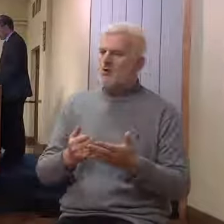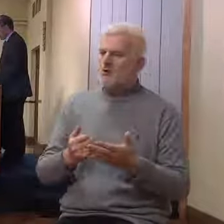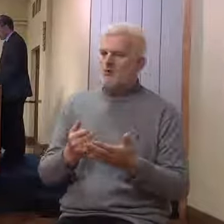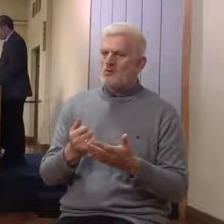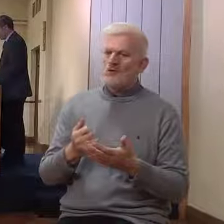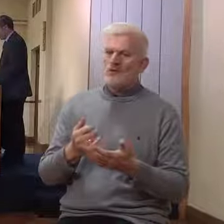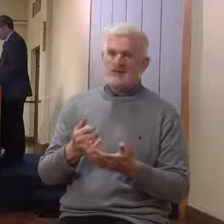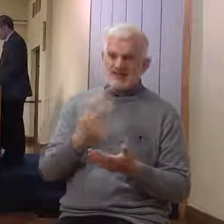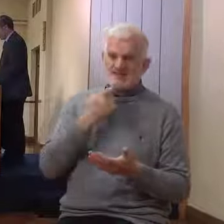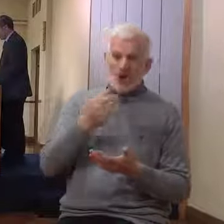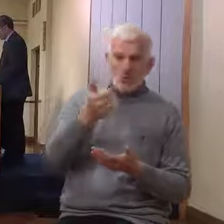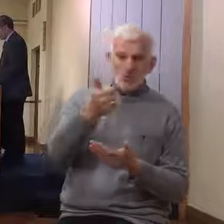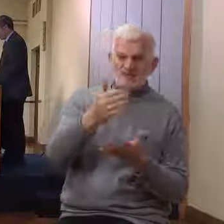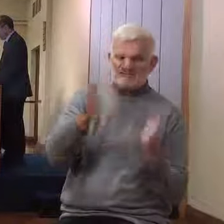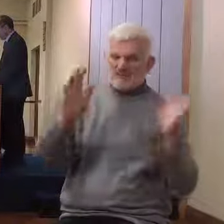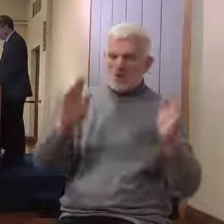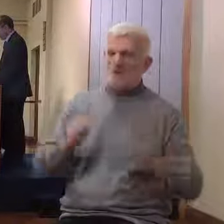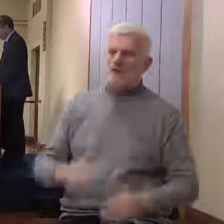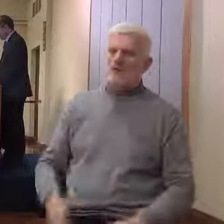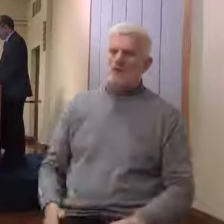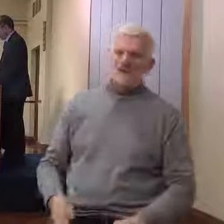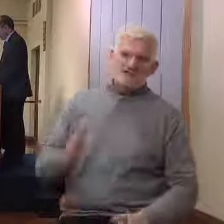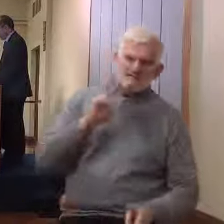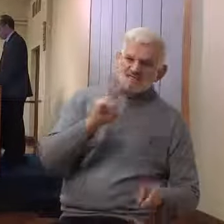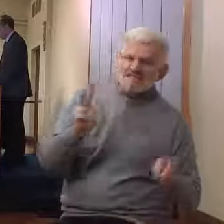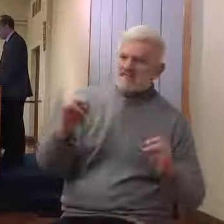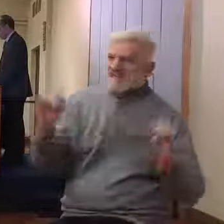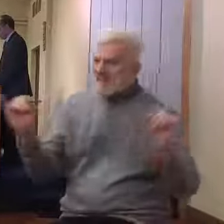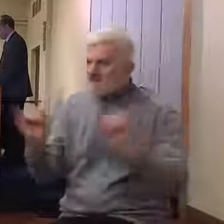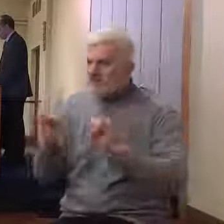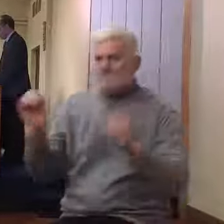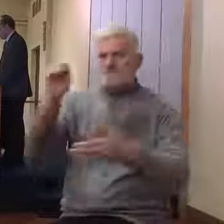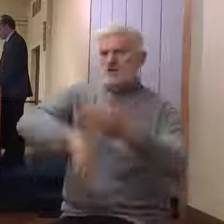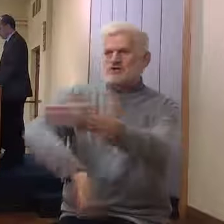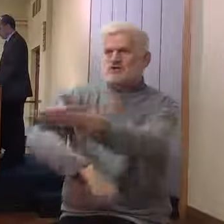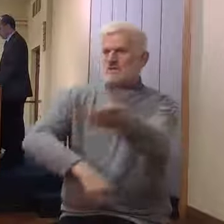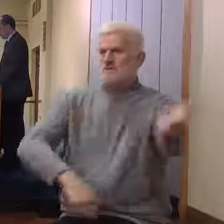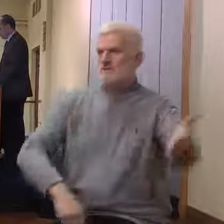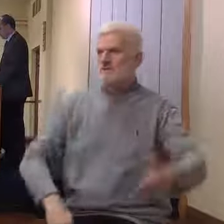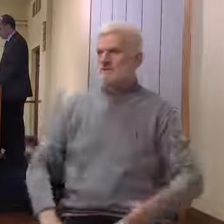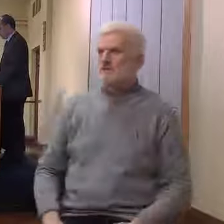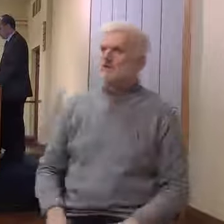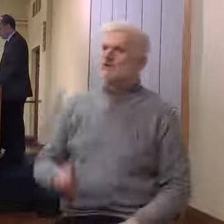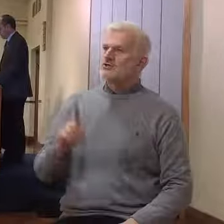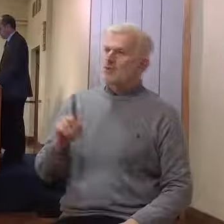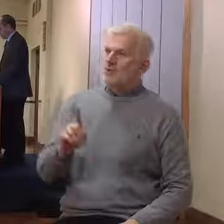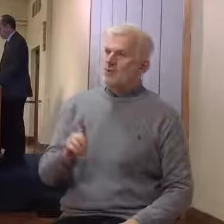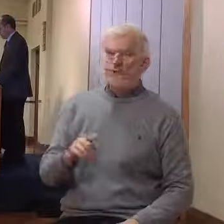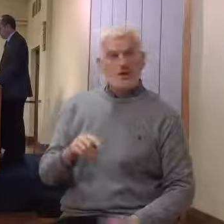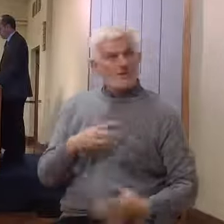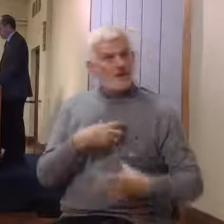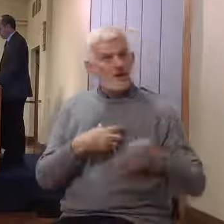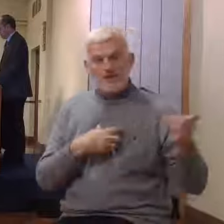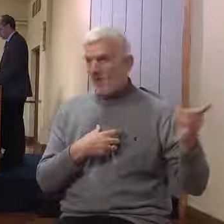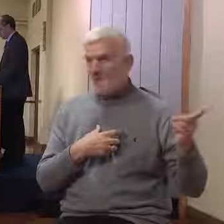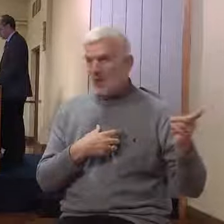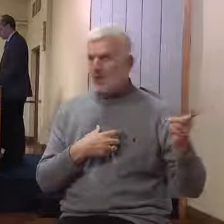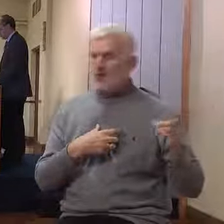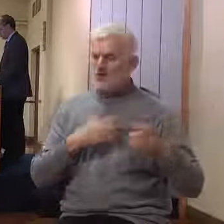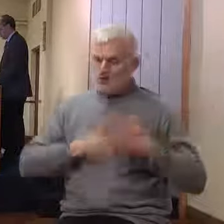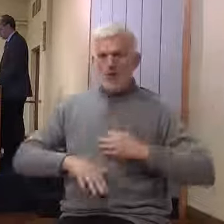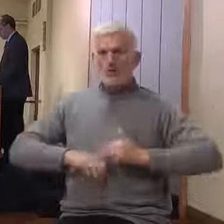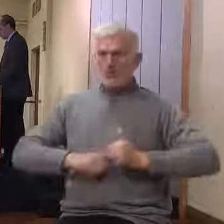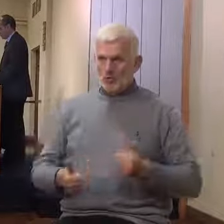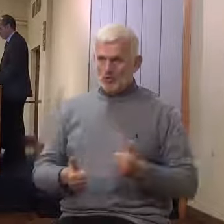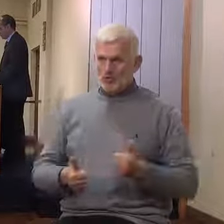Wilt thou then not be afraid of the power? Do that which is good, and thou shalt have praise of